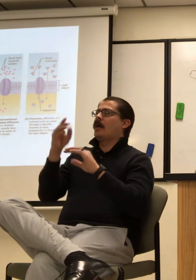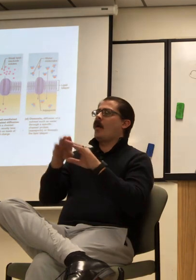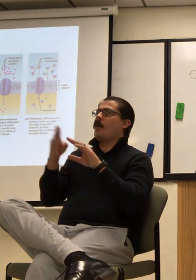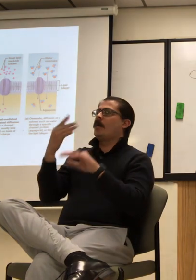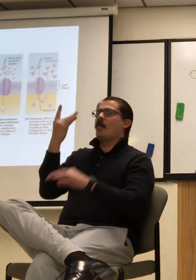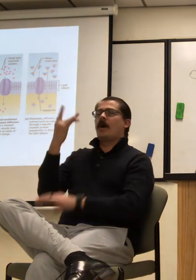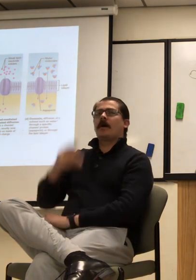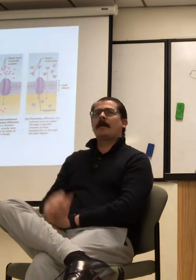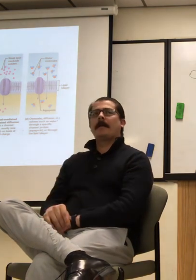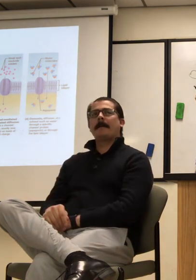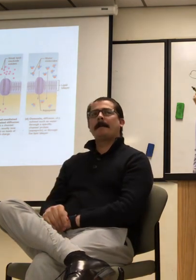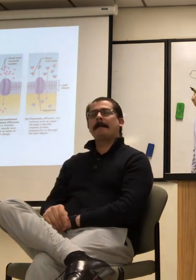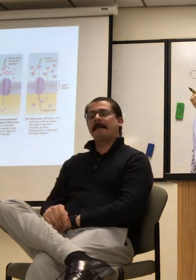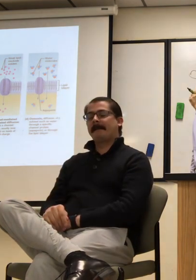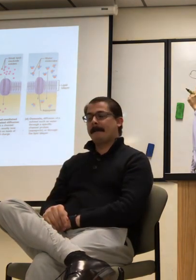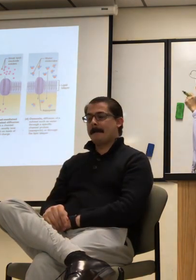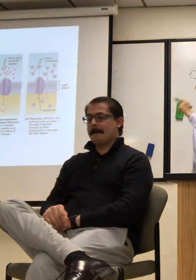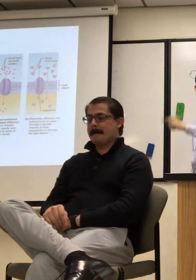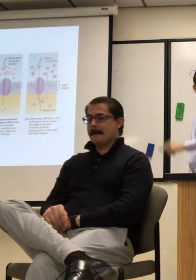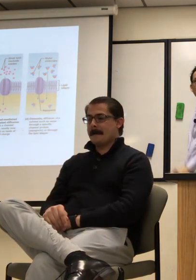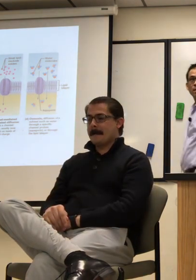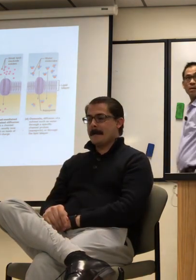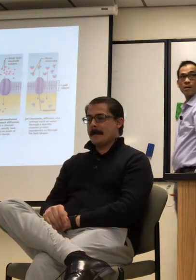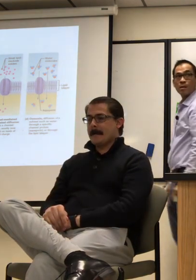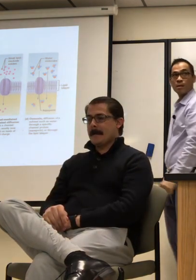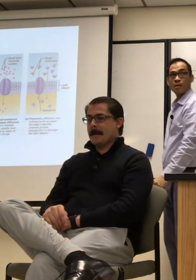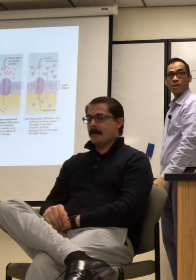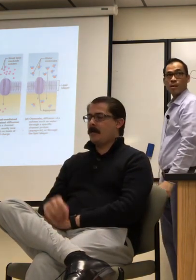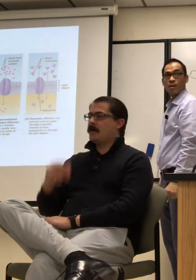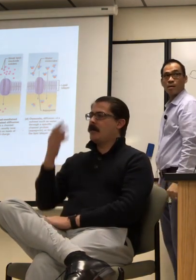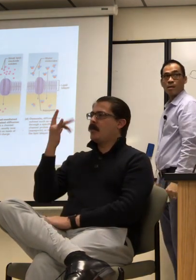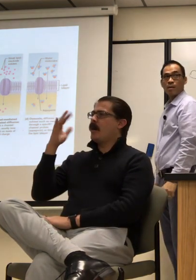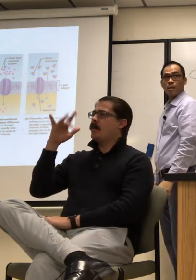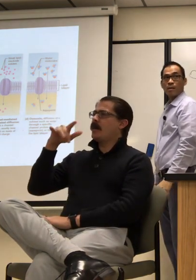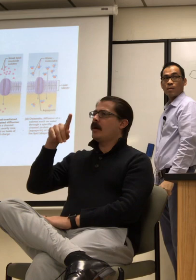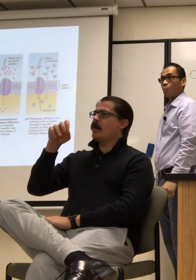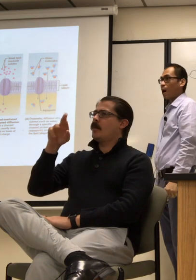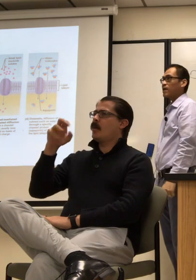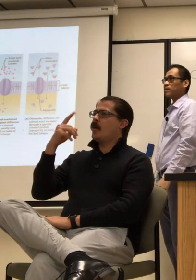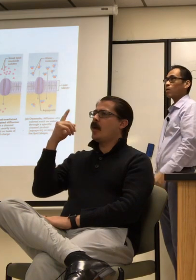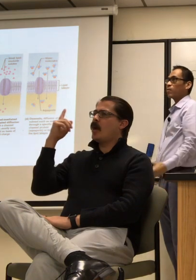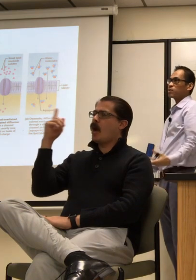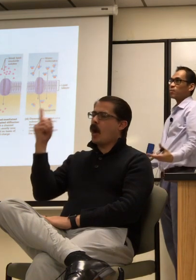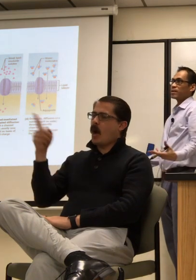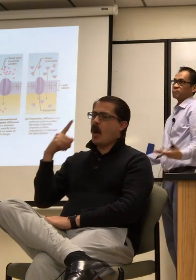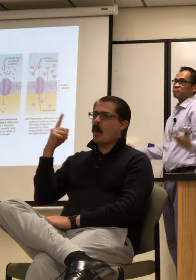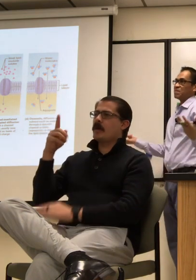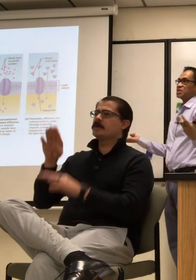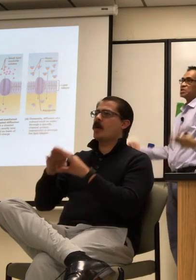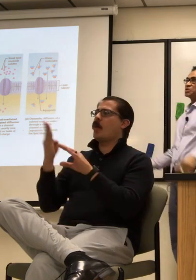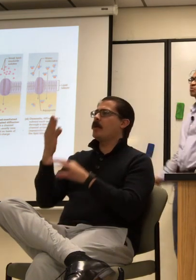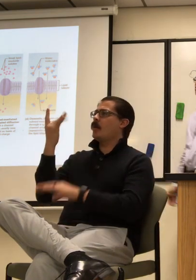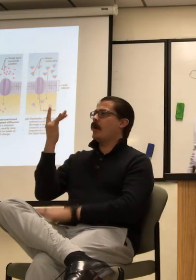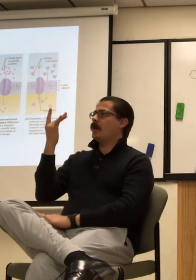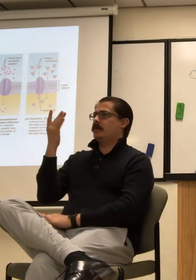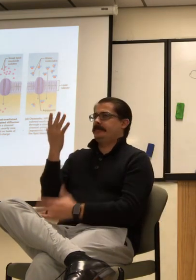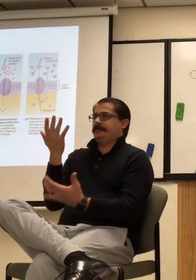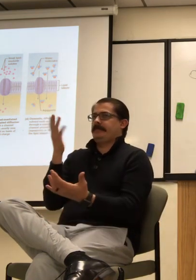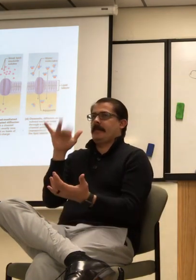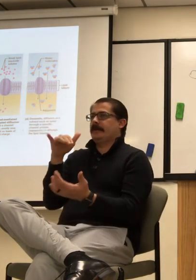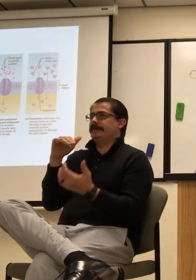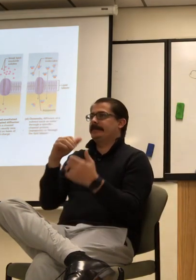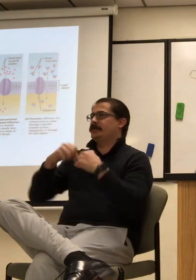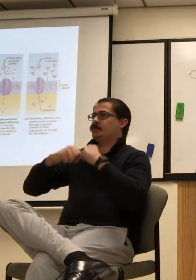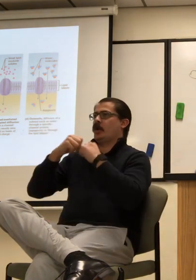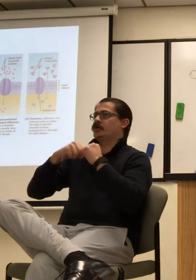What's that? Why is the pore always open? And why is it always open? Yes. It's just the structure of the